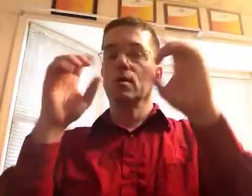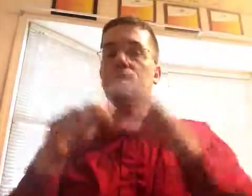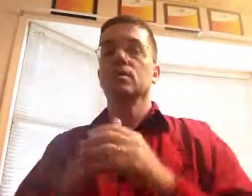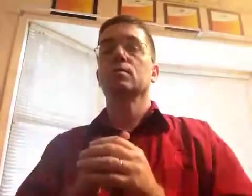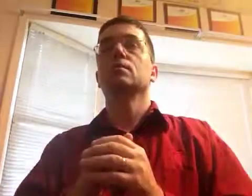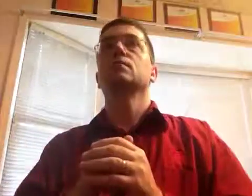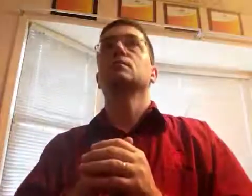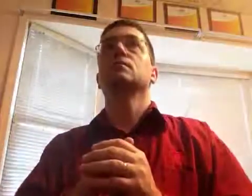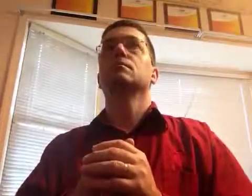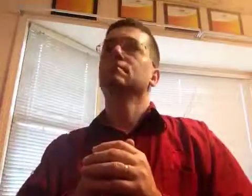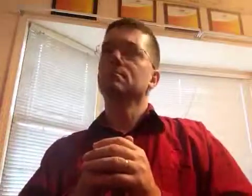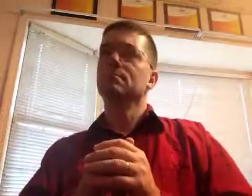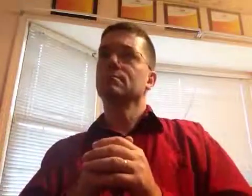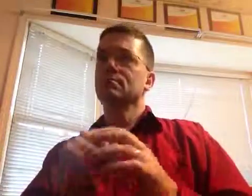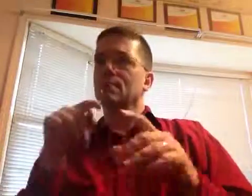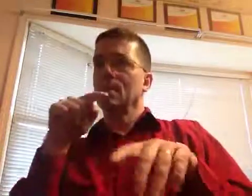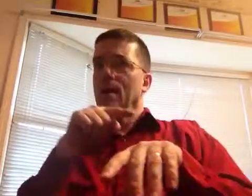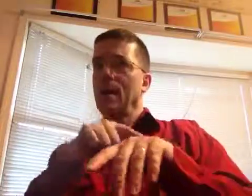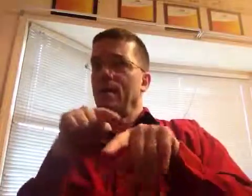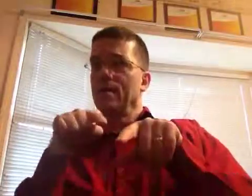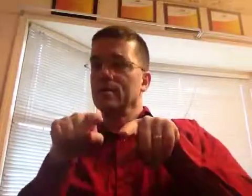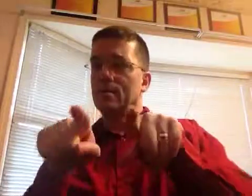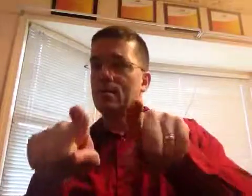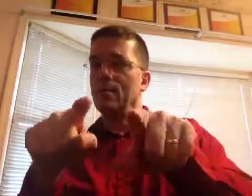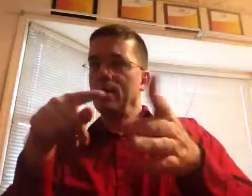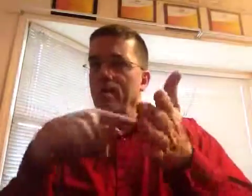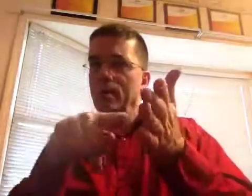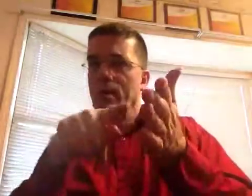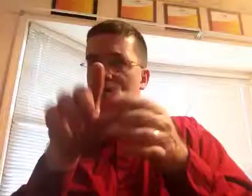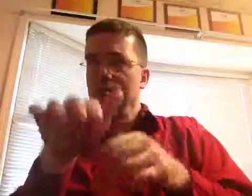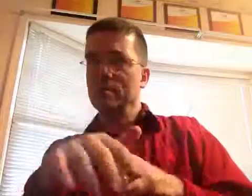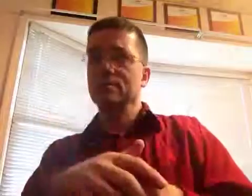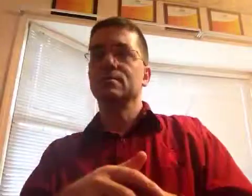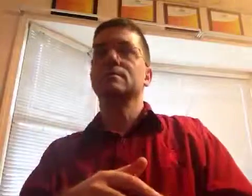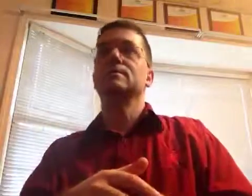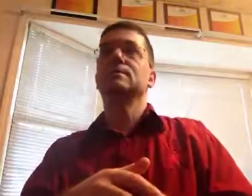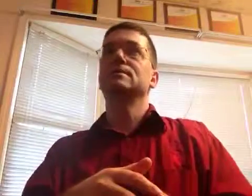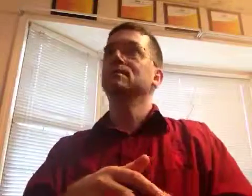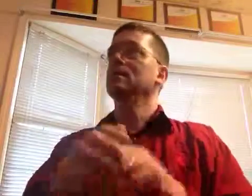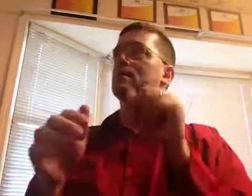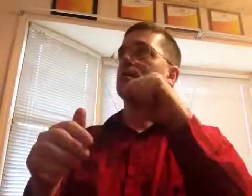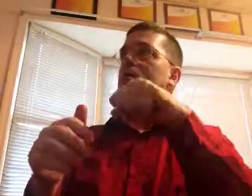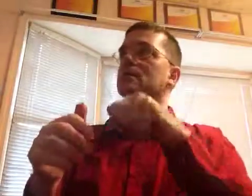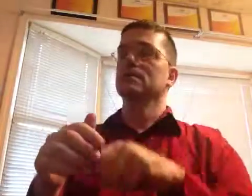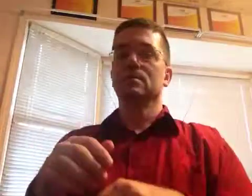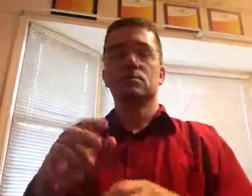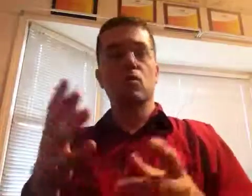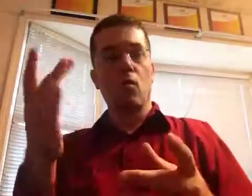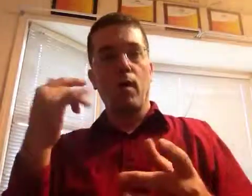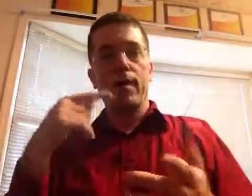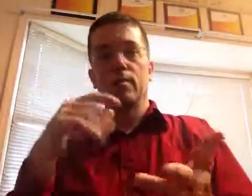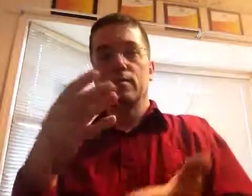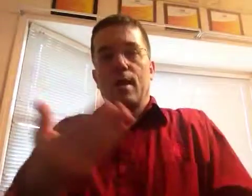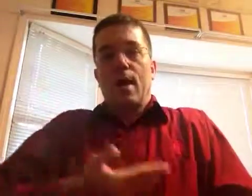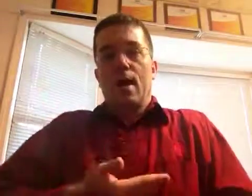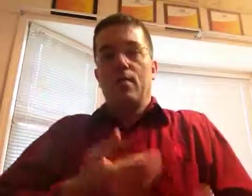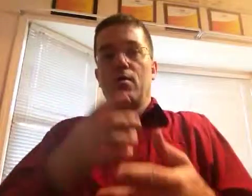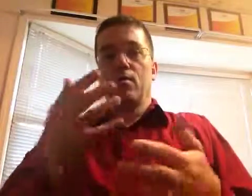education. At the time, and they're the ones paying for this? Yes. So why couldn't they just hire you now and then you get the degree as you